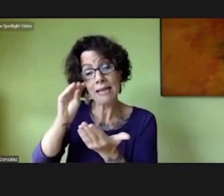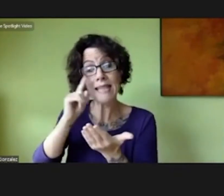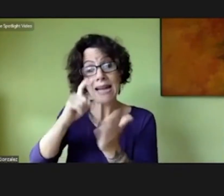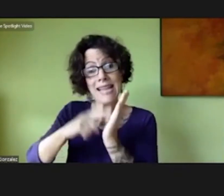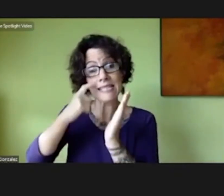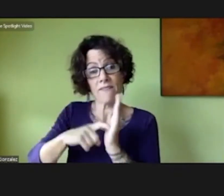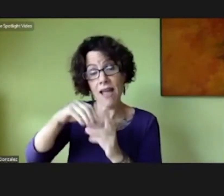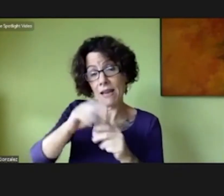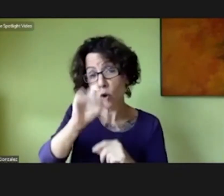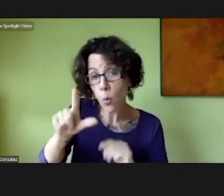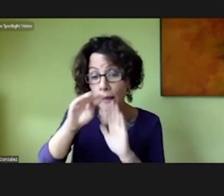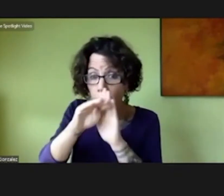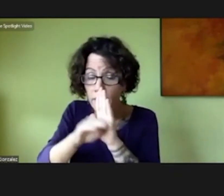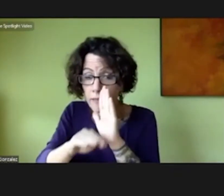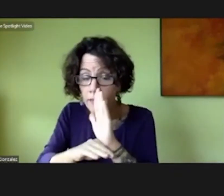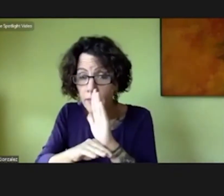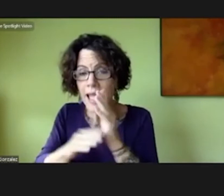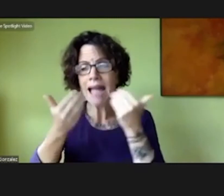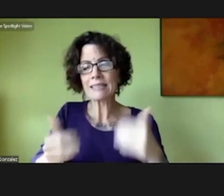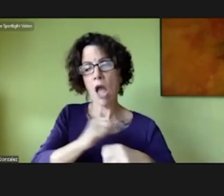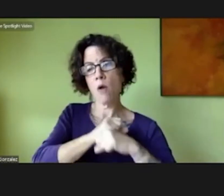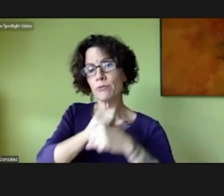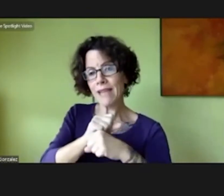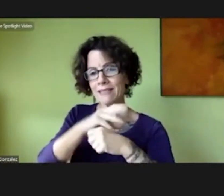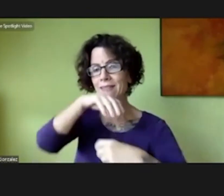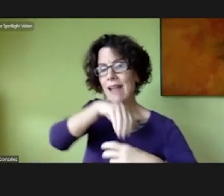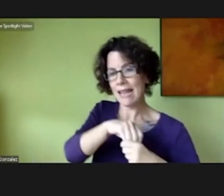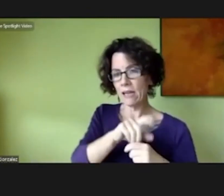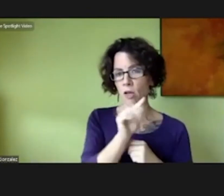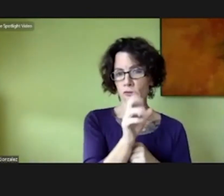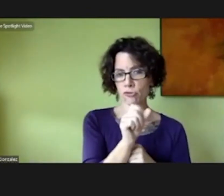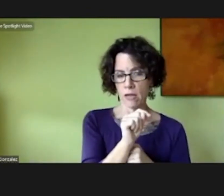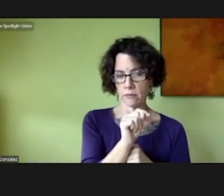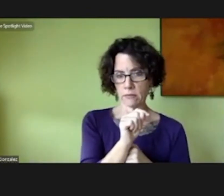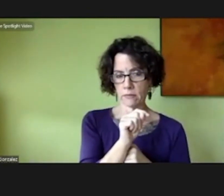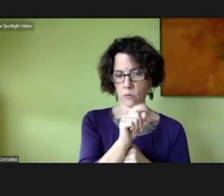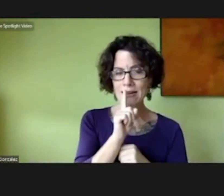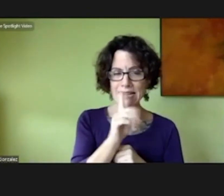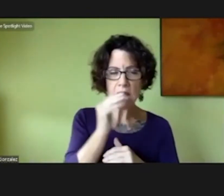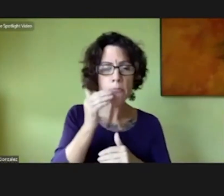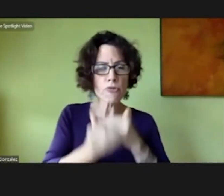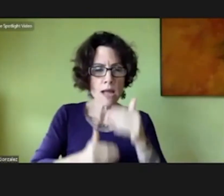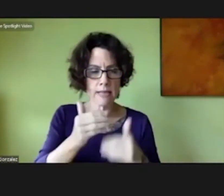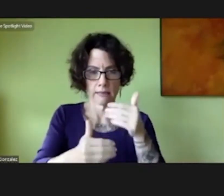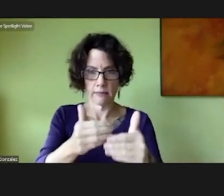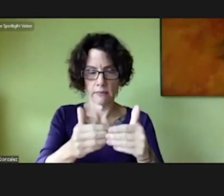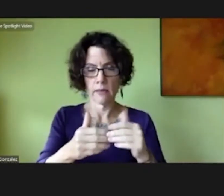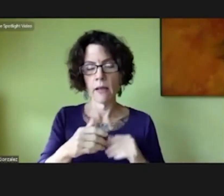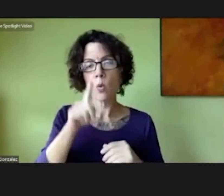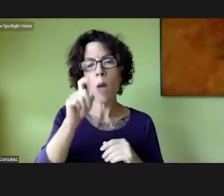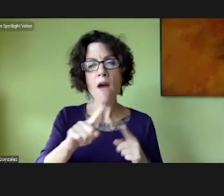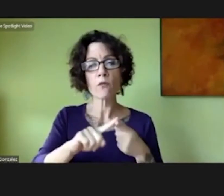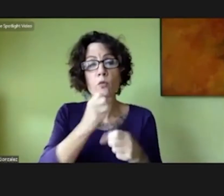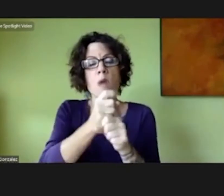And the will is referenced in the trust. That process means all of the property that is identified and